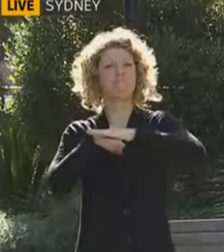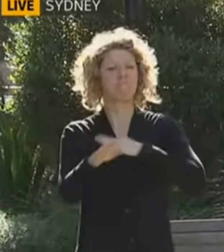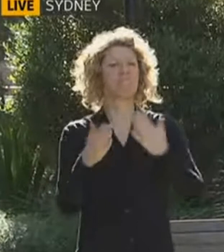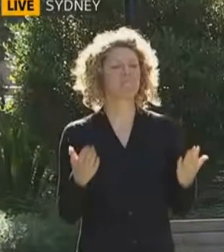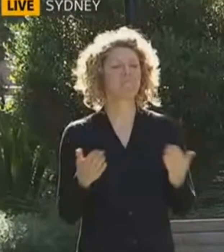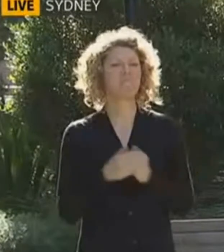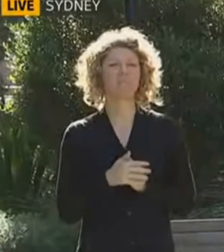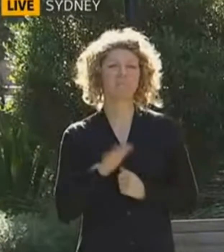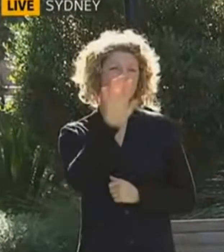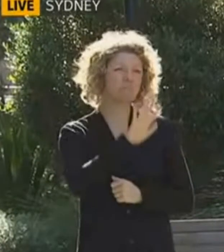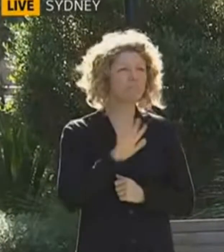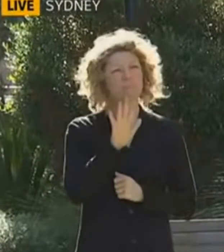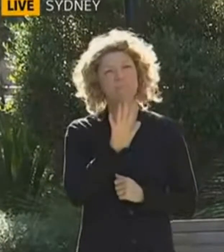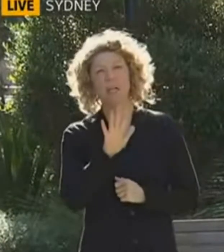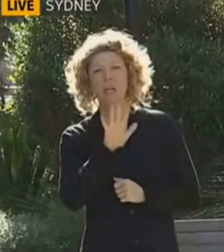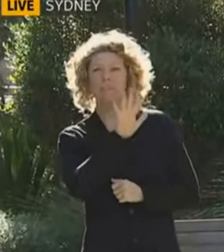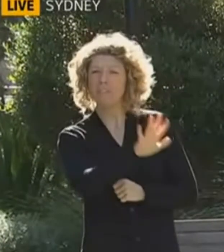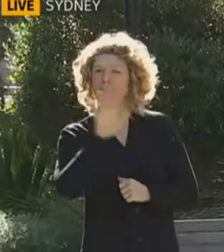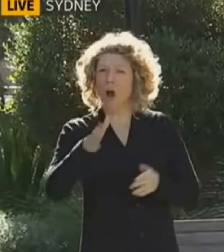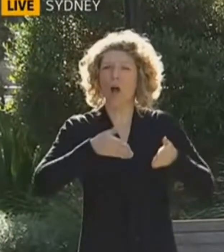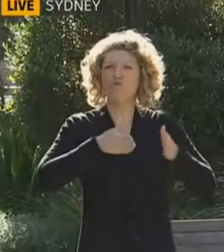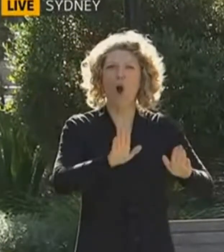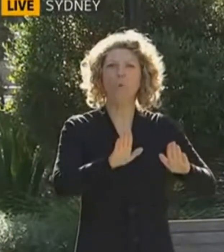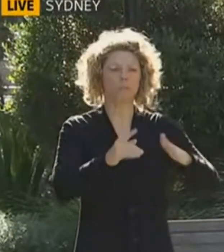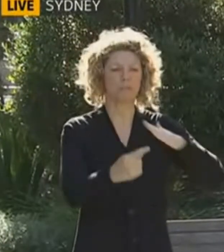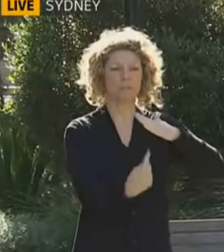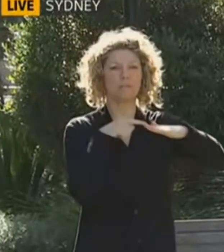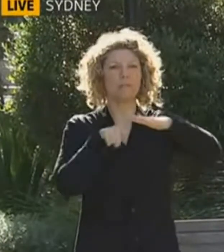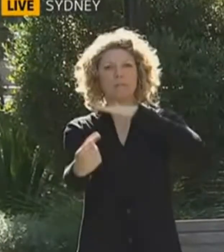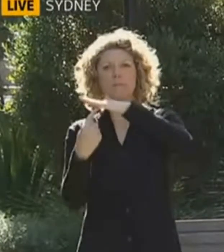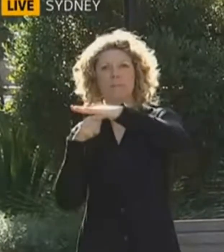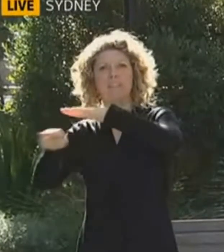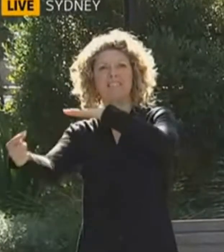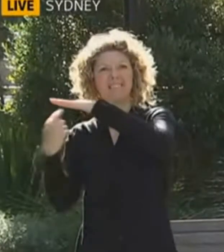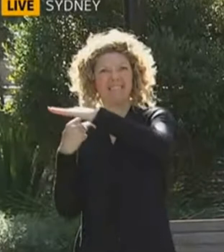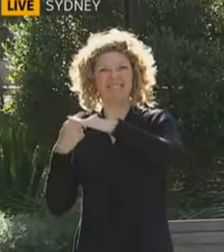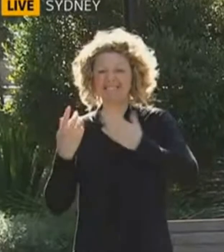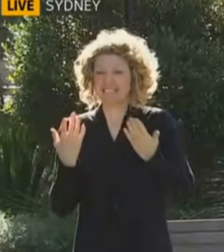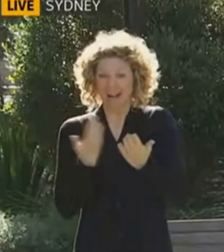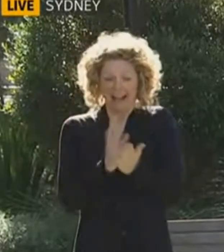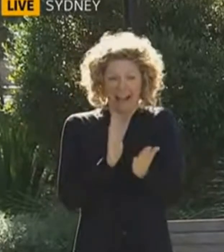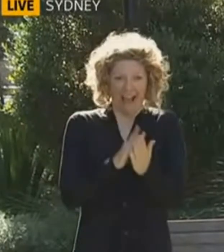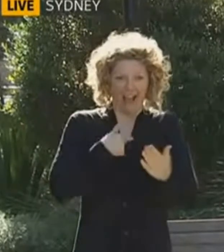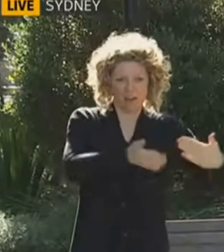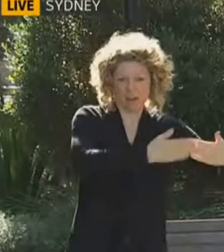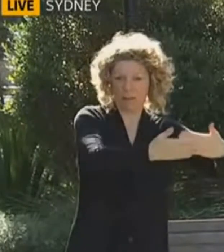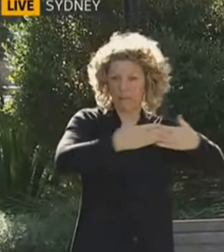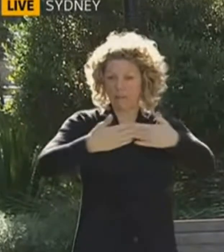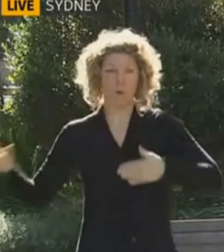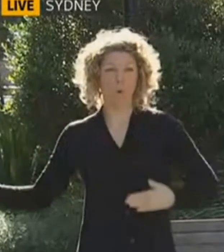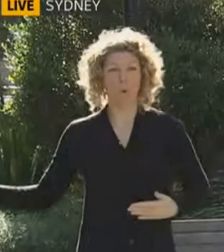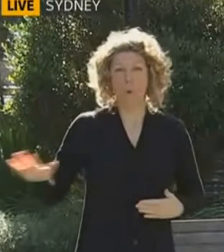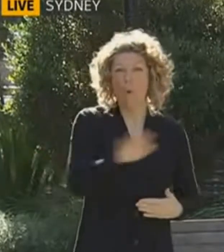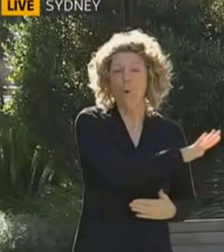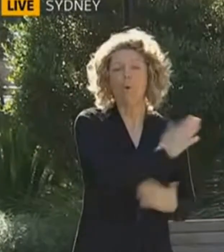there are around 55 border crossings between New South Wales and Victoria. It's a mammoth task, and the Commissioner will